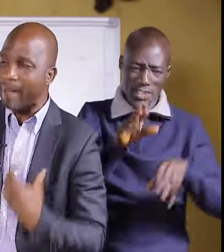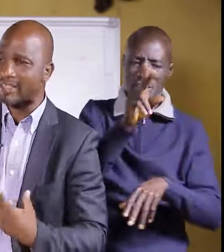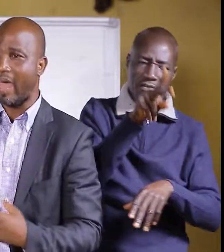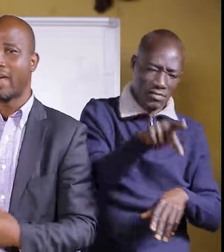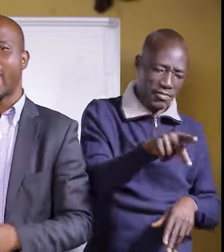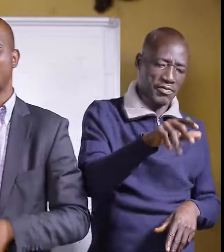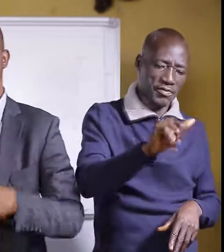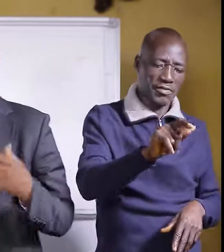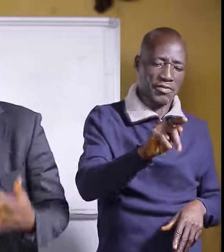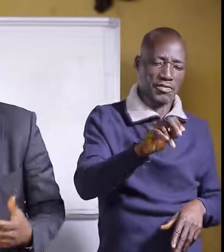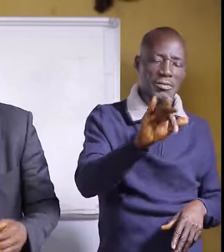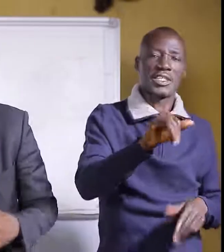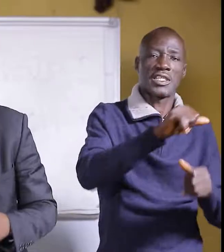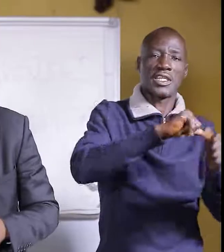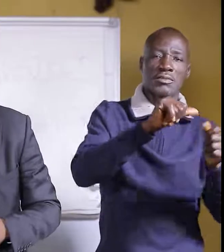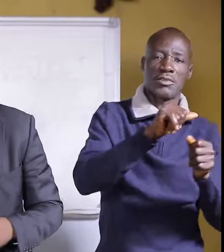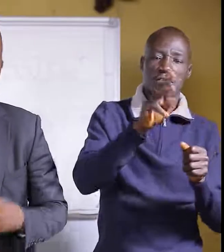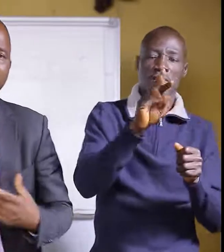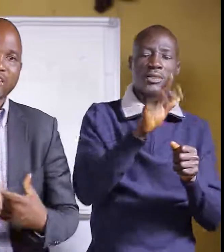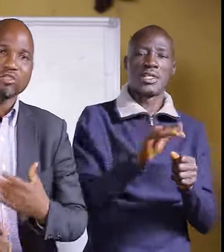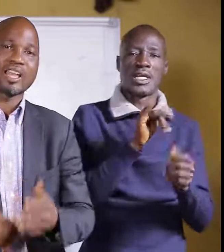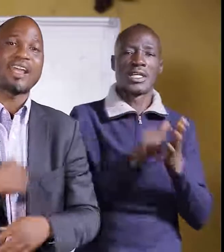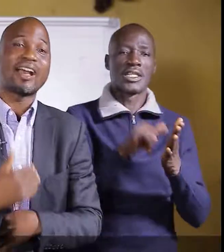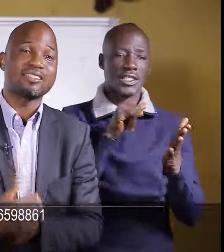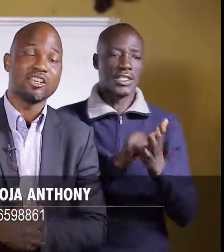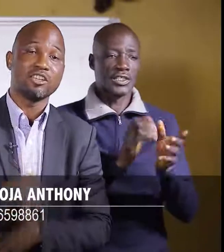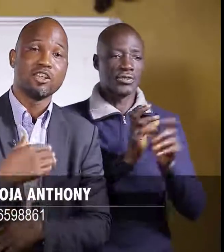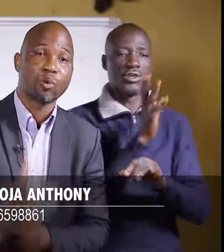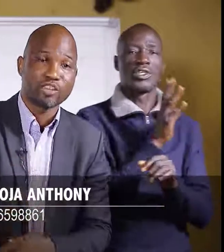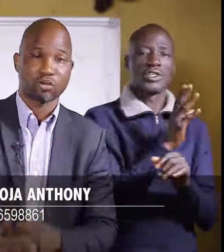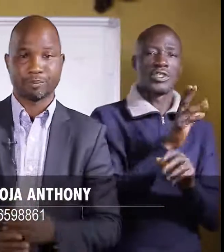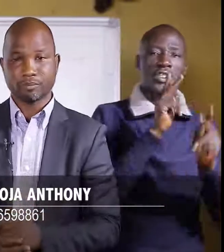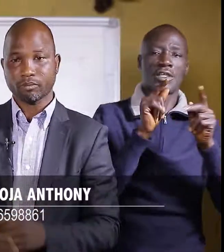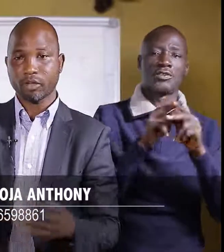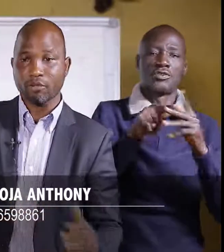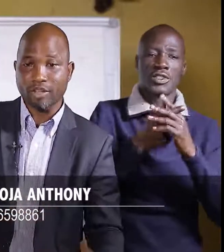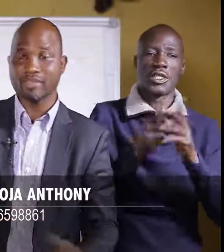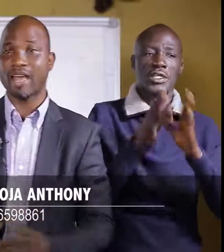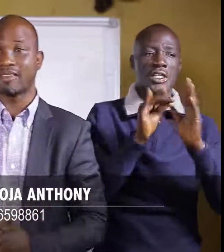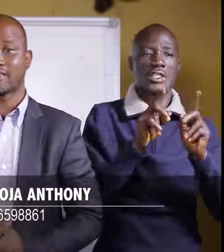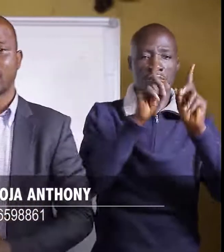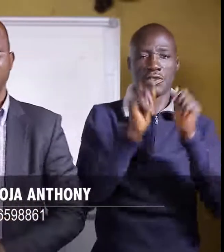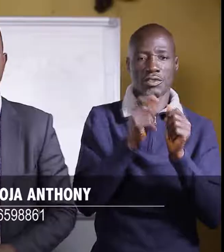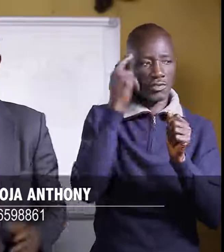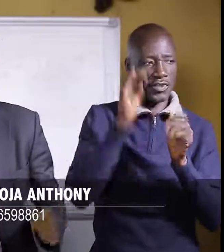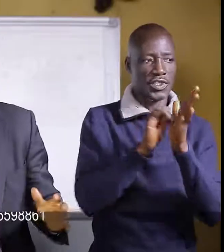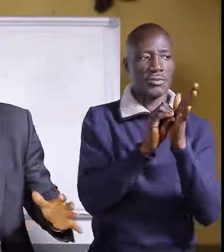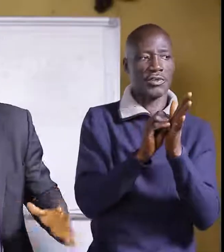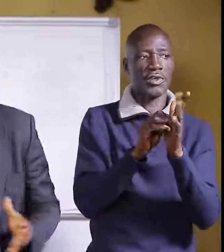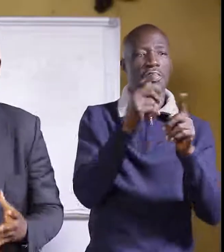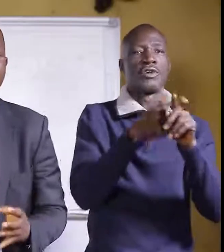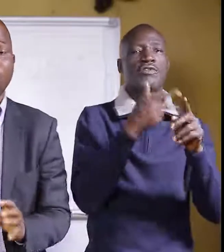about a matter, and this pattern caused the scientists to start asking questions. For instance, from